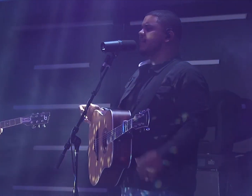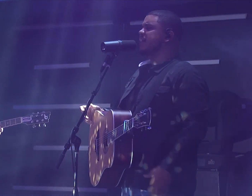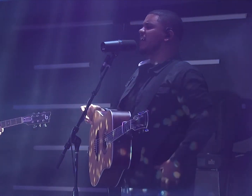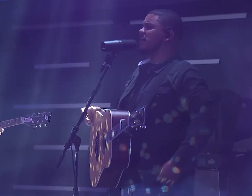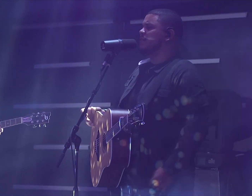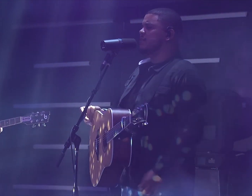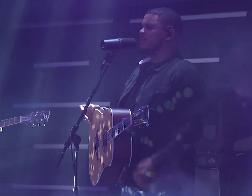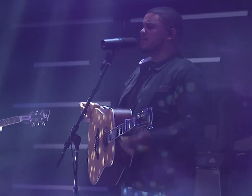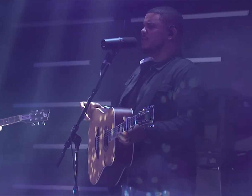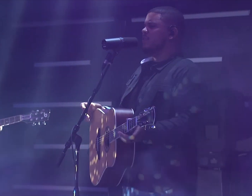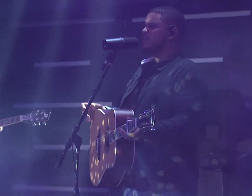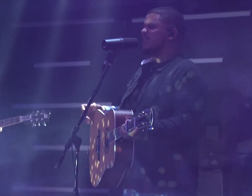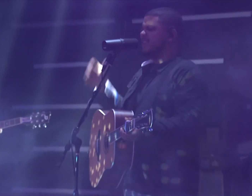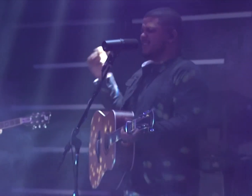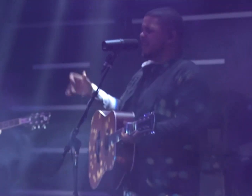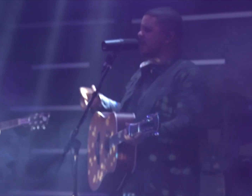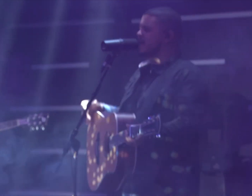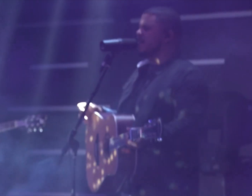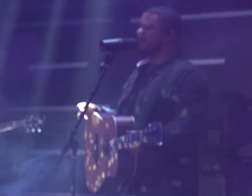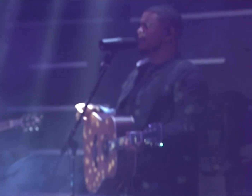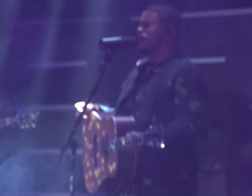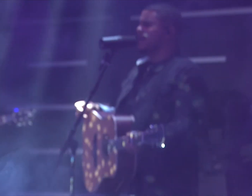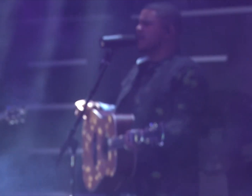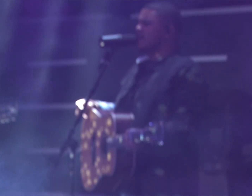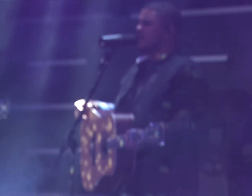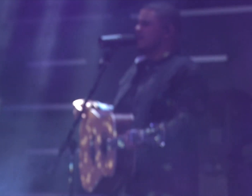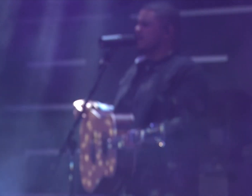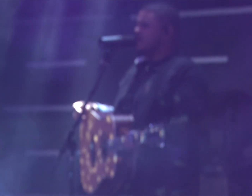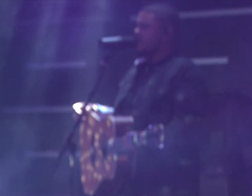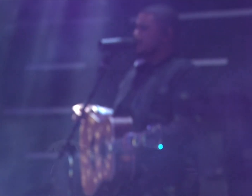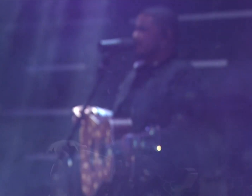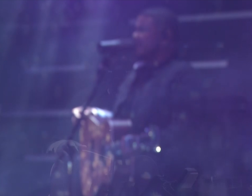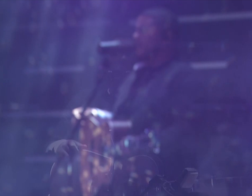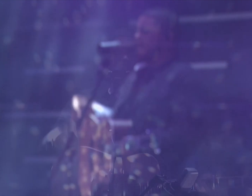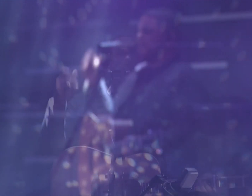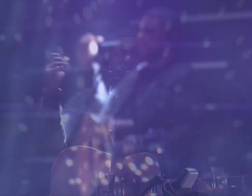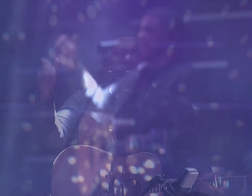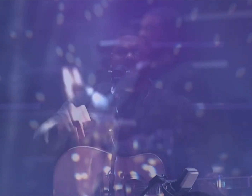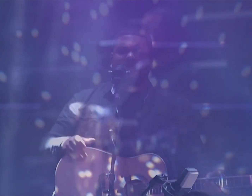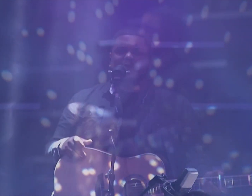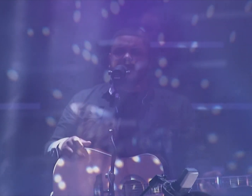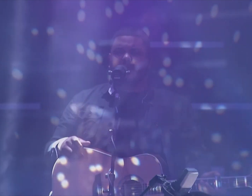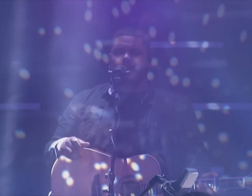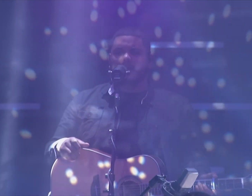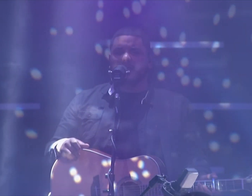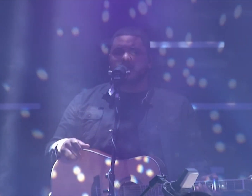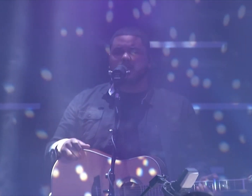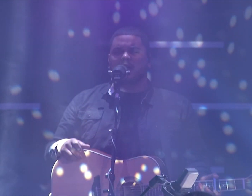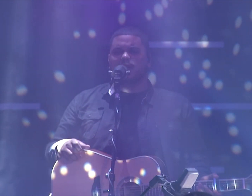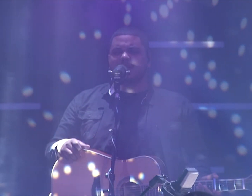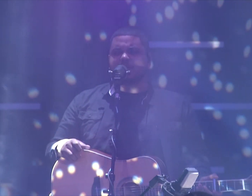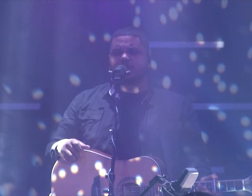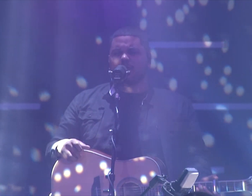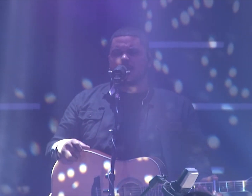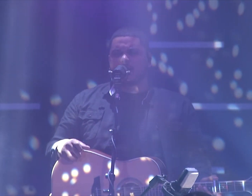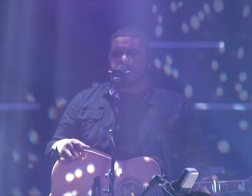God, in our lives and through this church and in this city, God. We are expected to see what you're going to do,